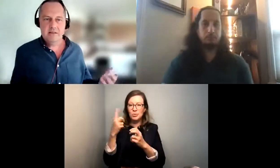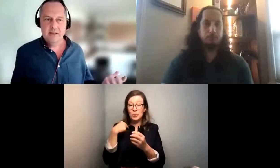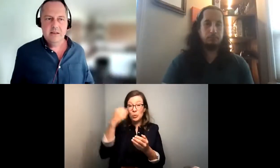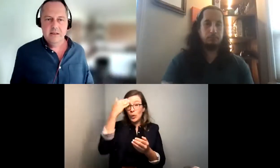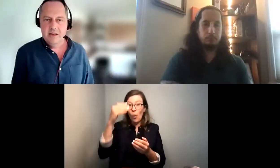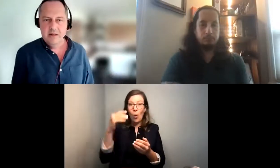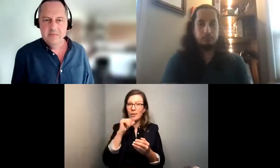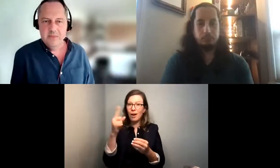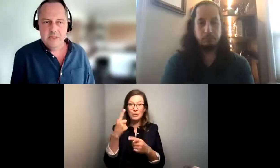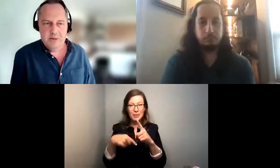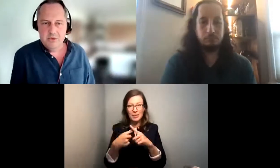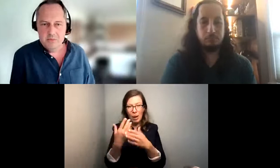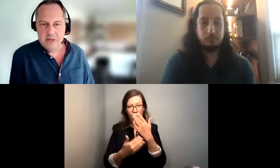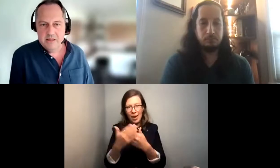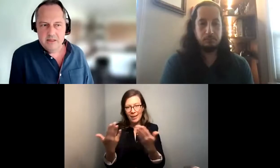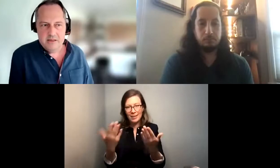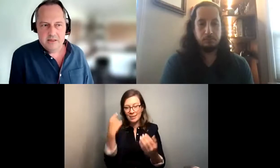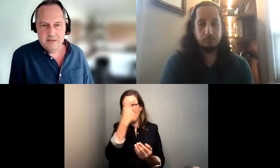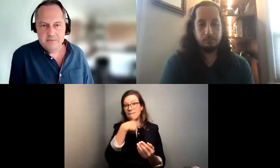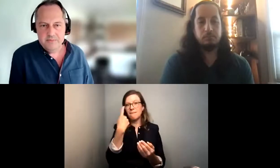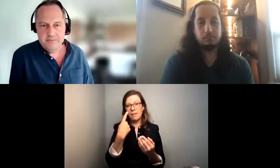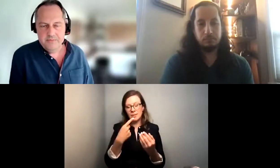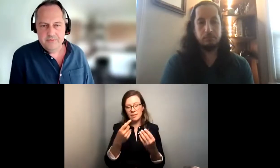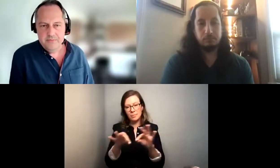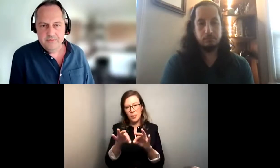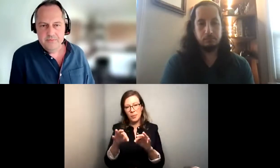hands. It's a bit more complicated than that. So.